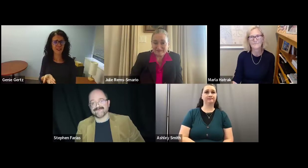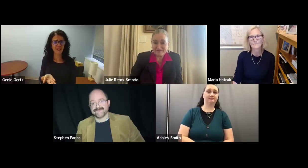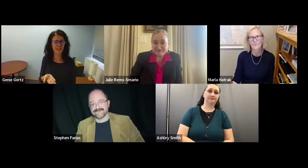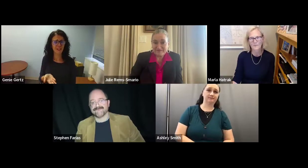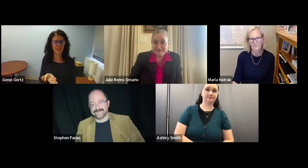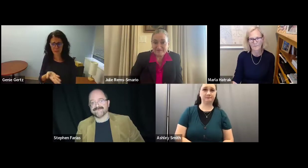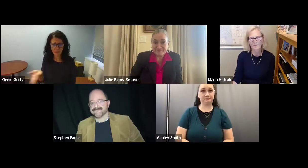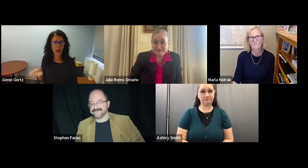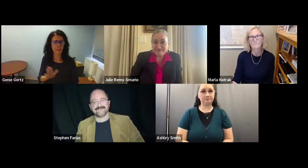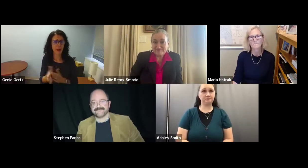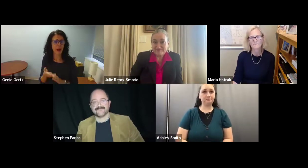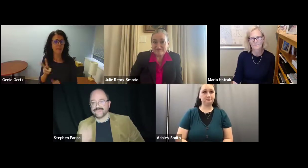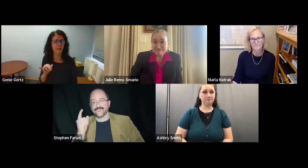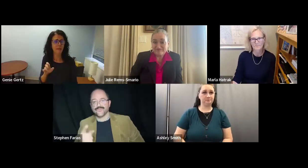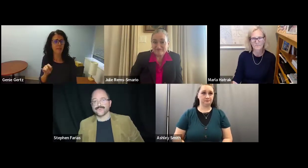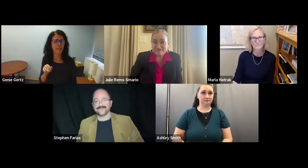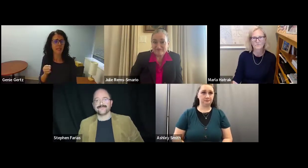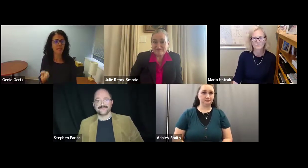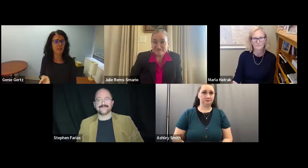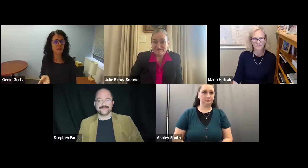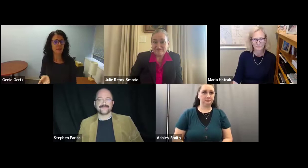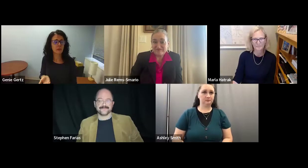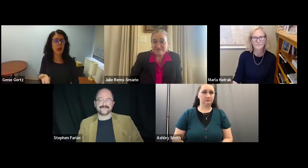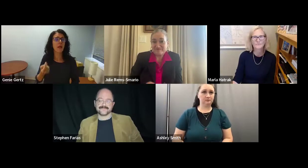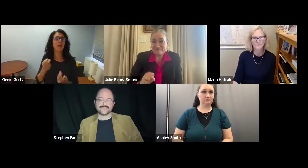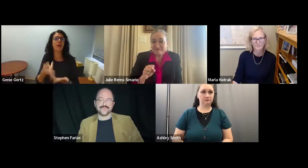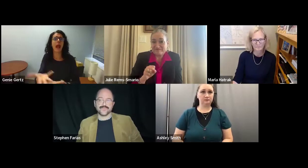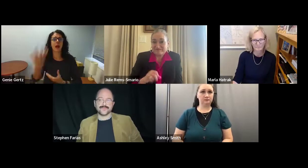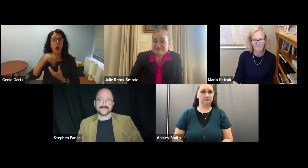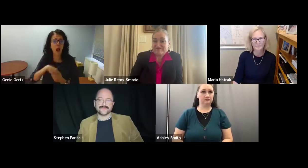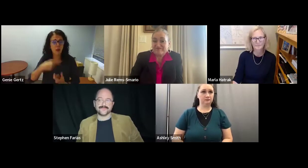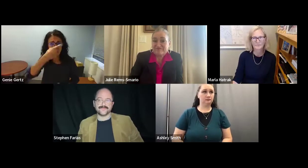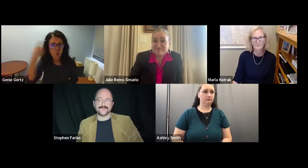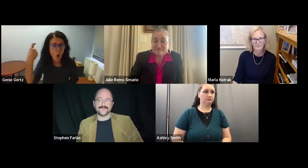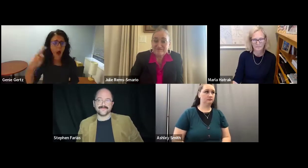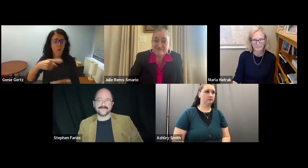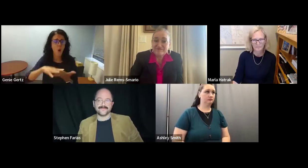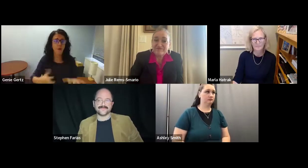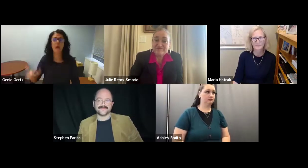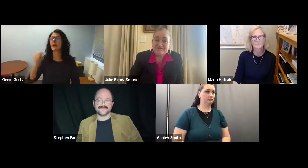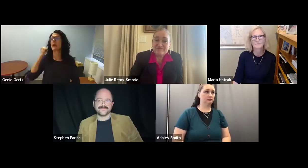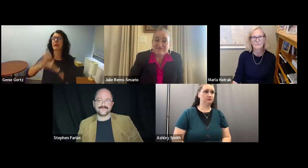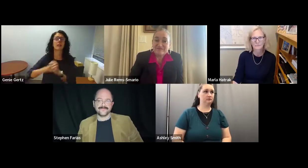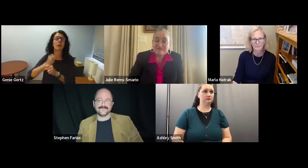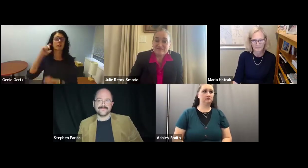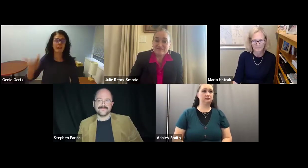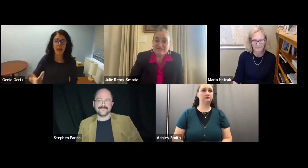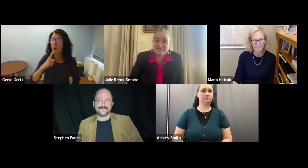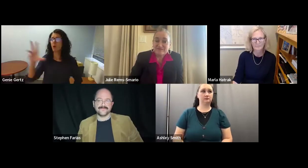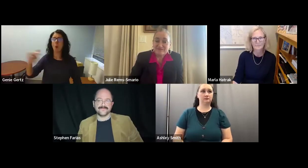be suffering from this framing? And it is the children. You're They absolutely right. take this into